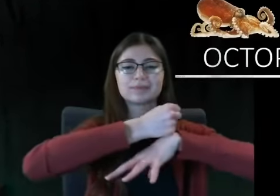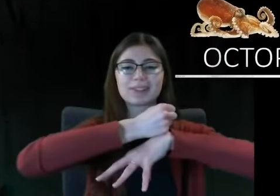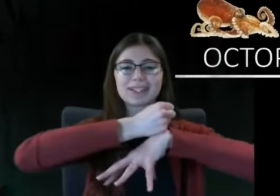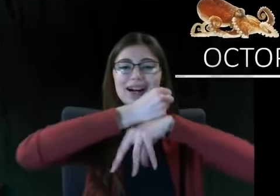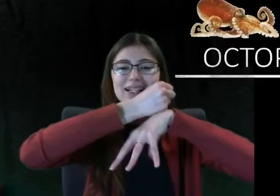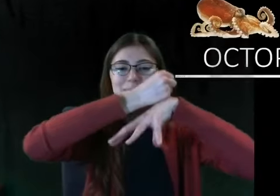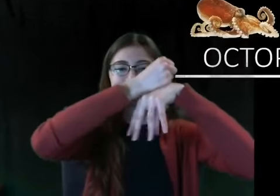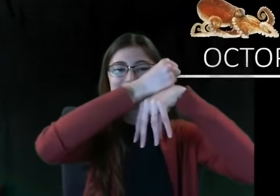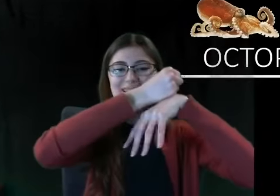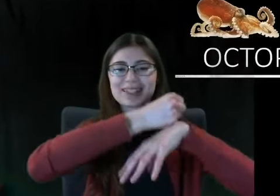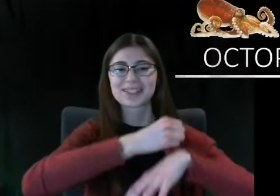Octopus.